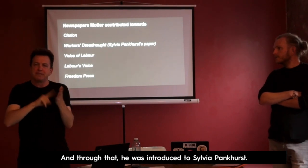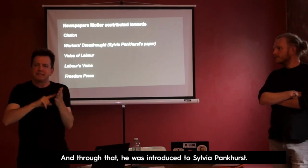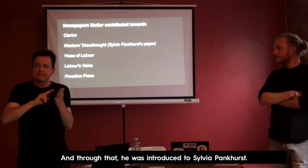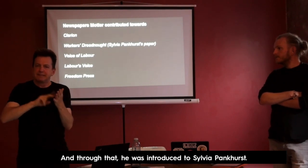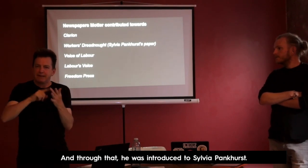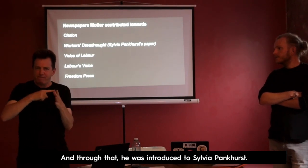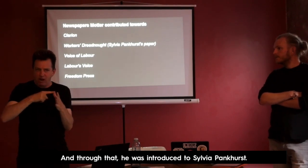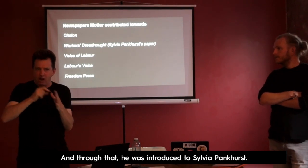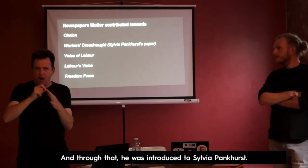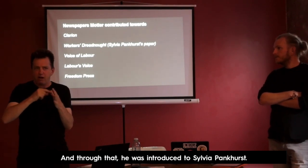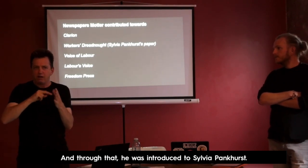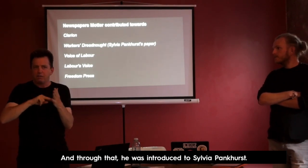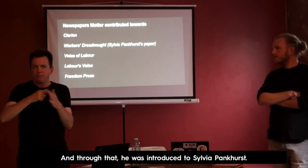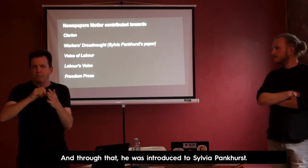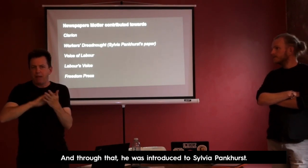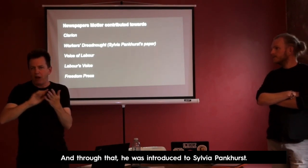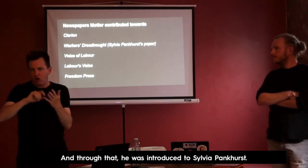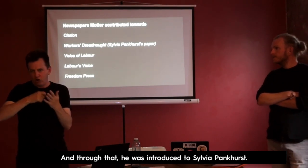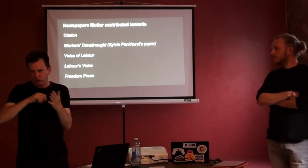to Sylvia Pankhurst.